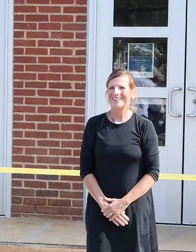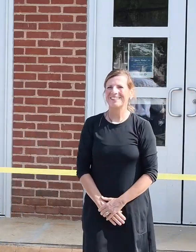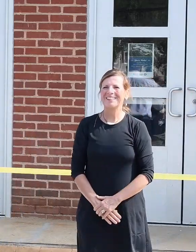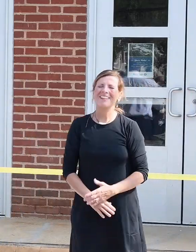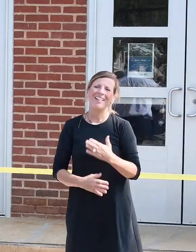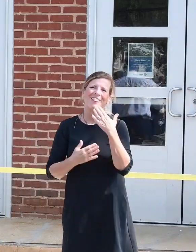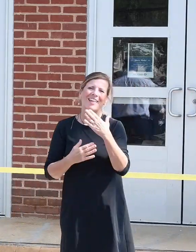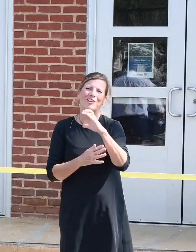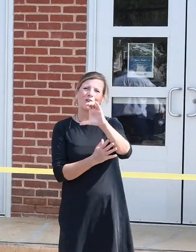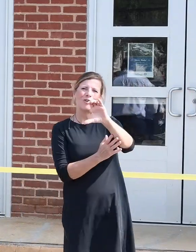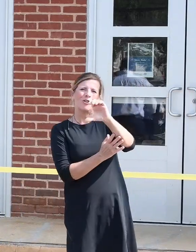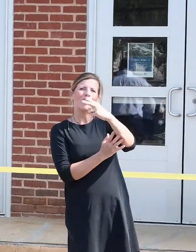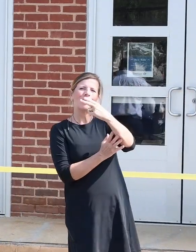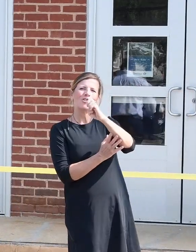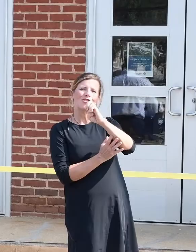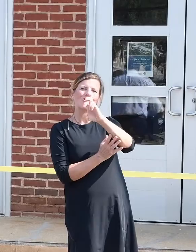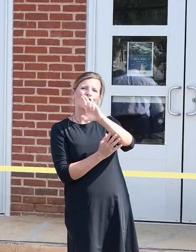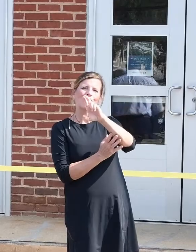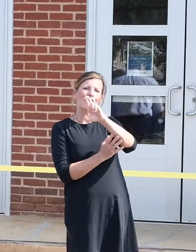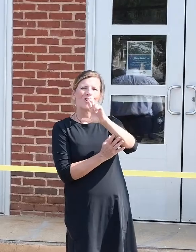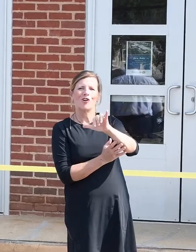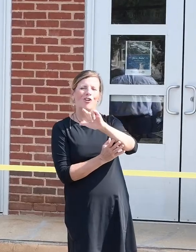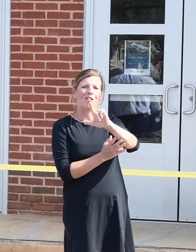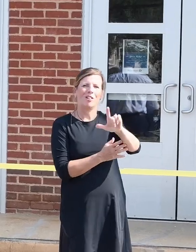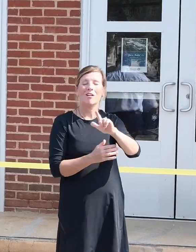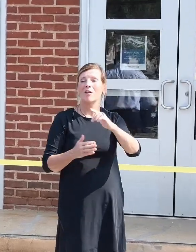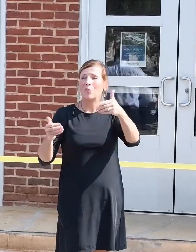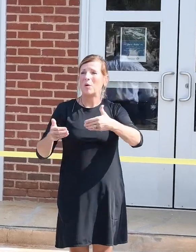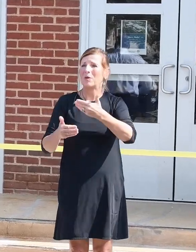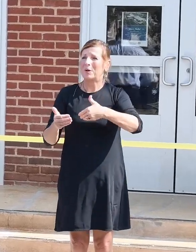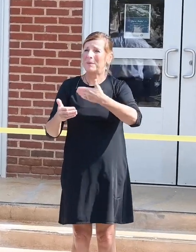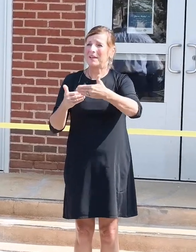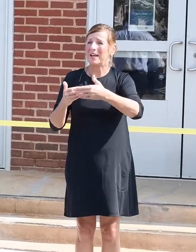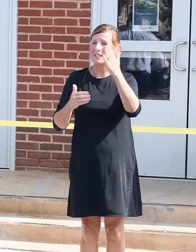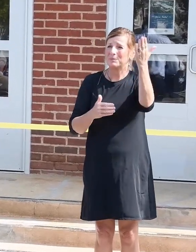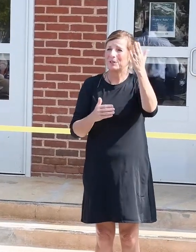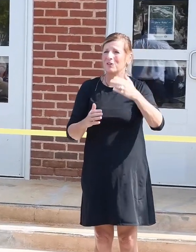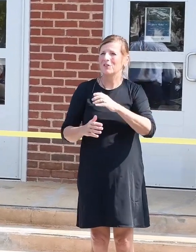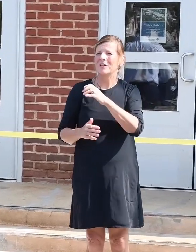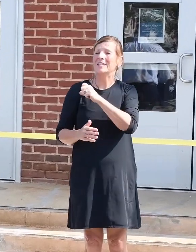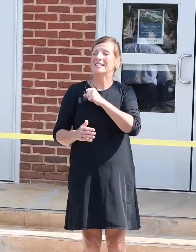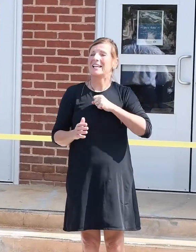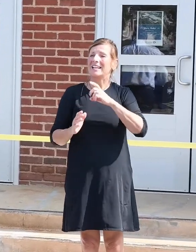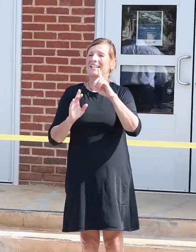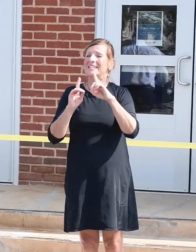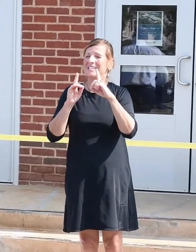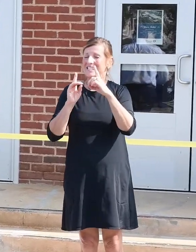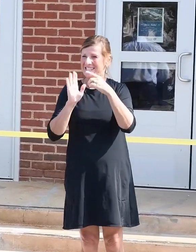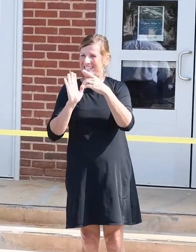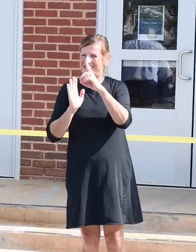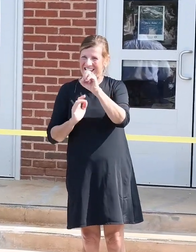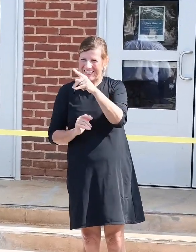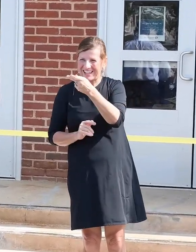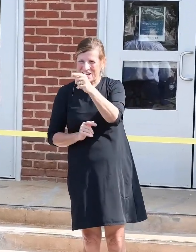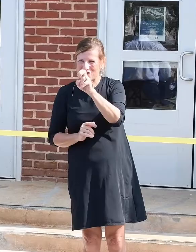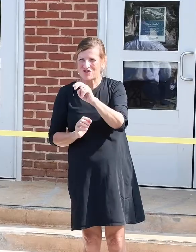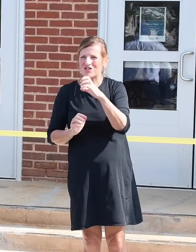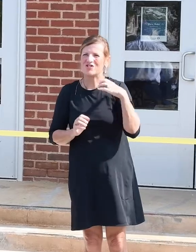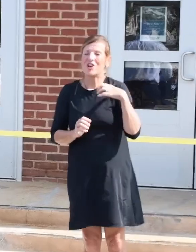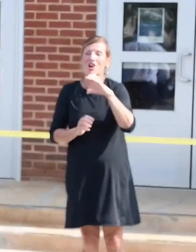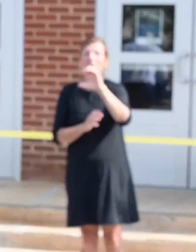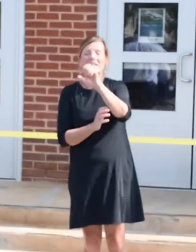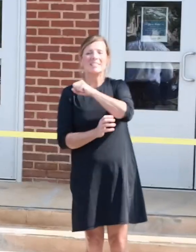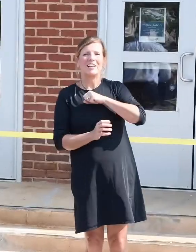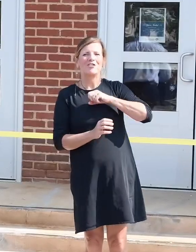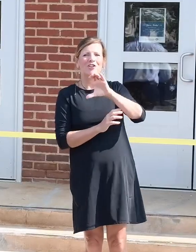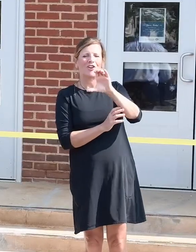Thank you, Cheryl. I would like to welcome our next speakers, Senate Delegation Chair representing District 12, Senator Clarence Lamb,